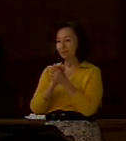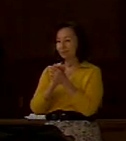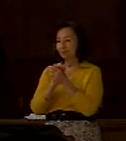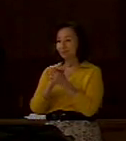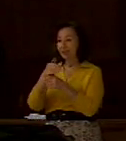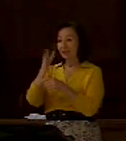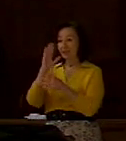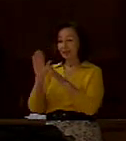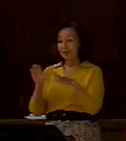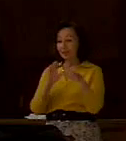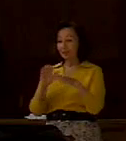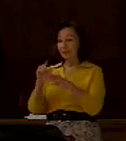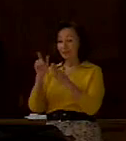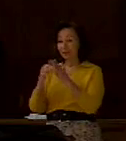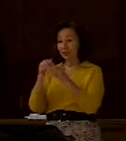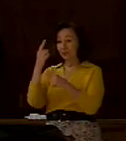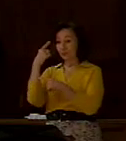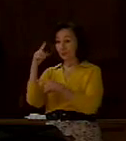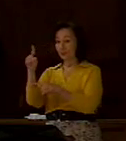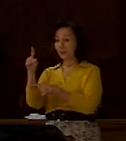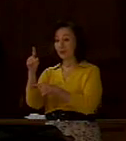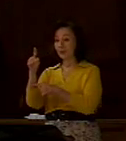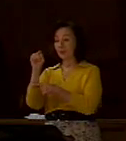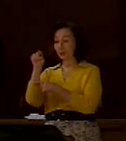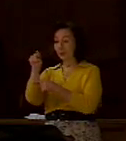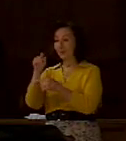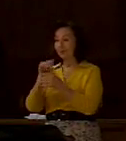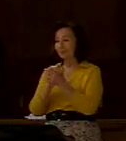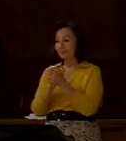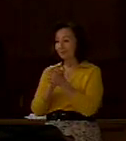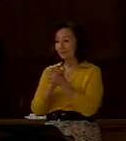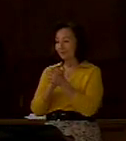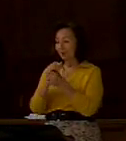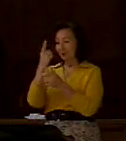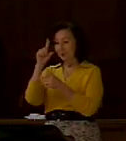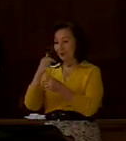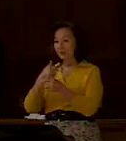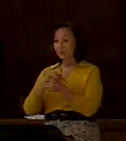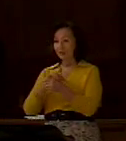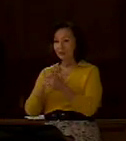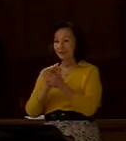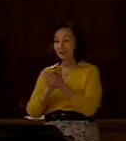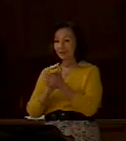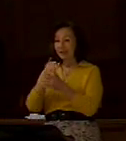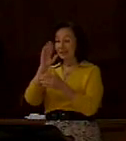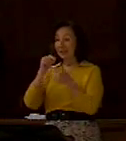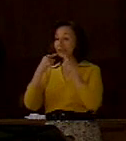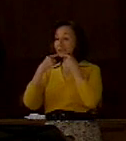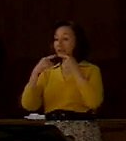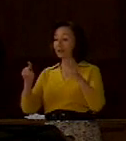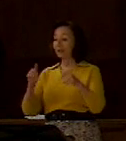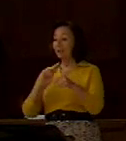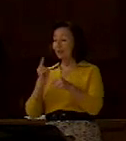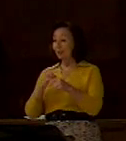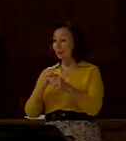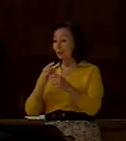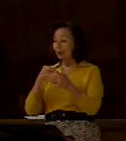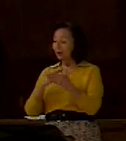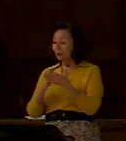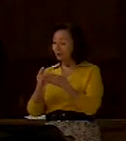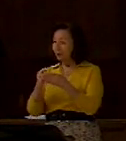God has done this for you, for me. God has declared us the righteousness